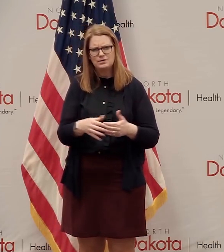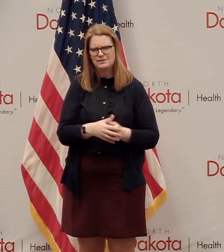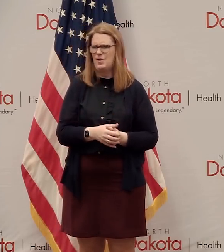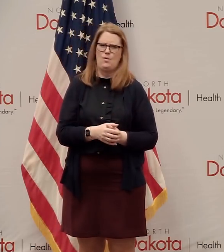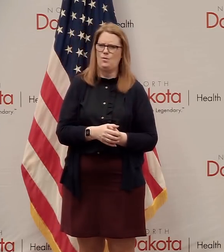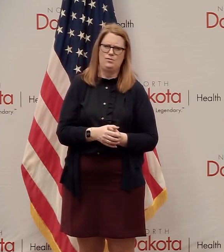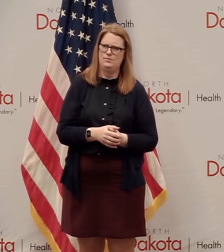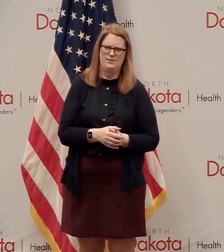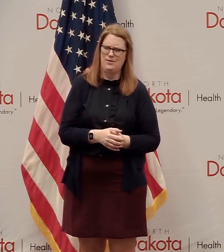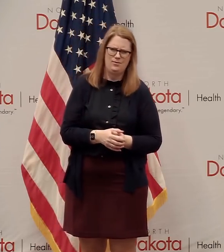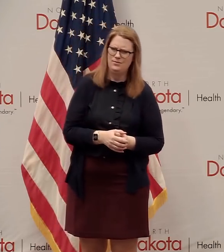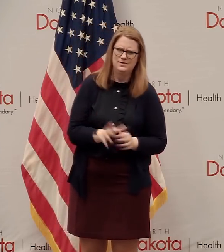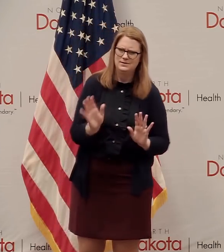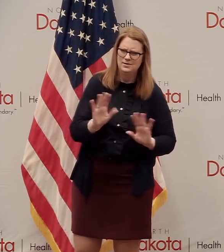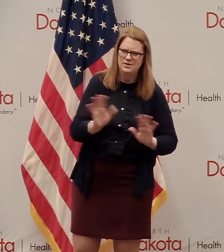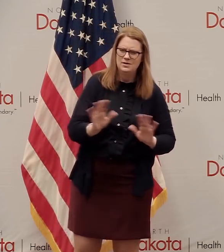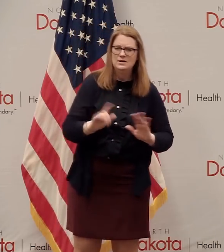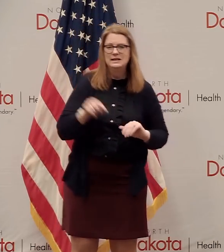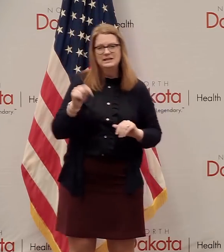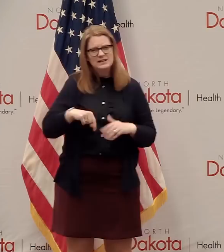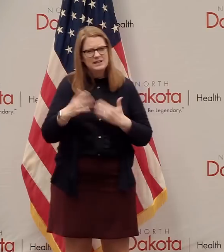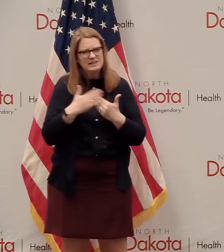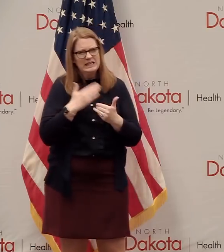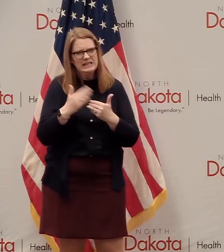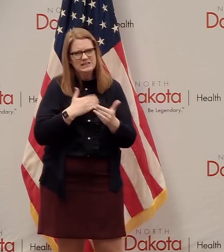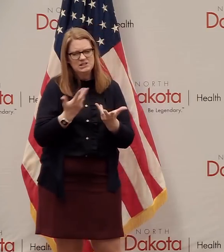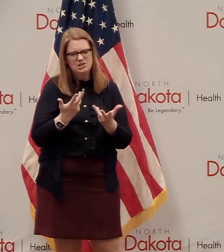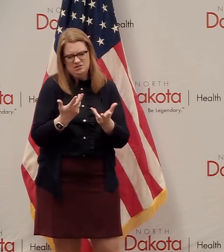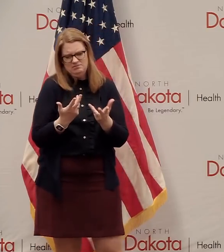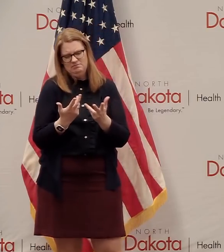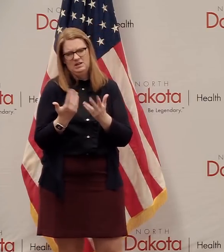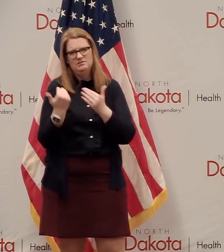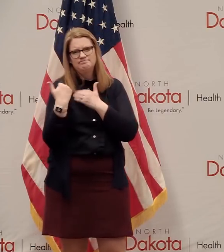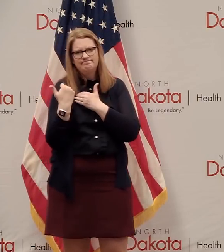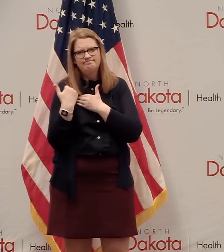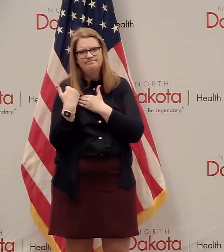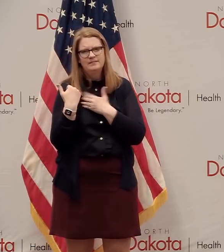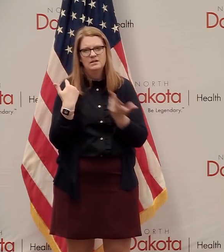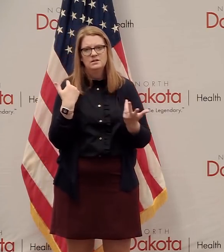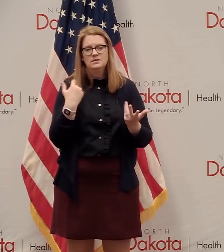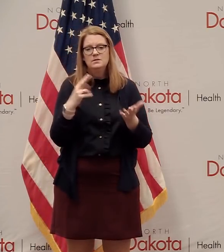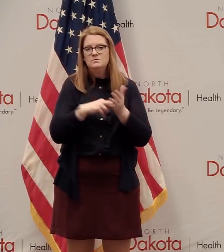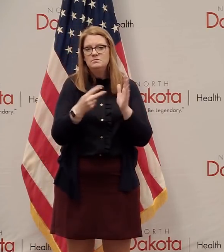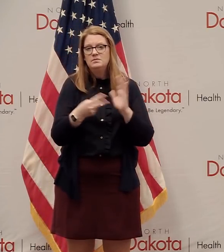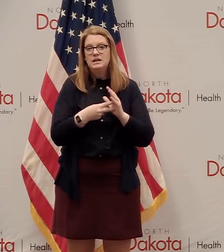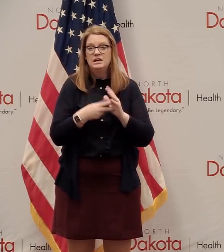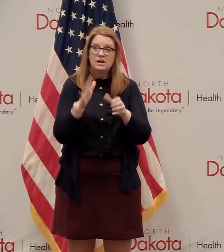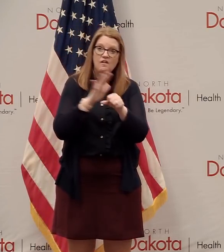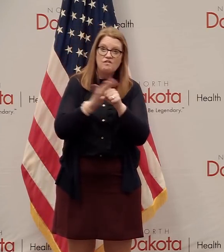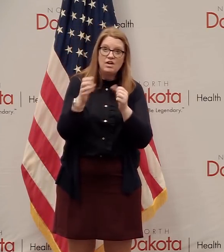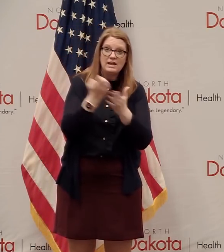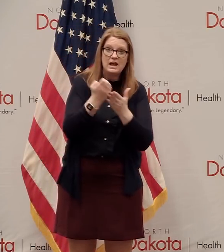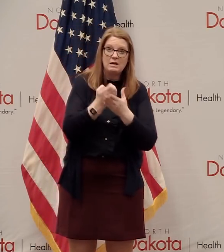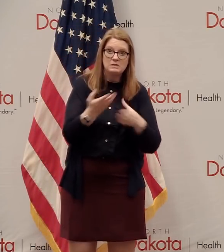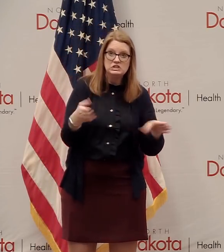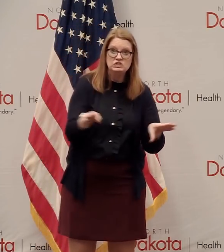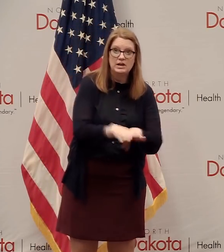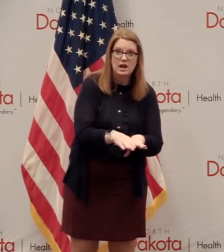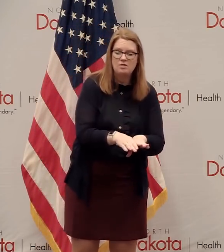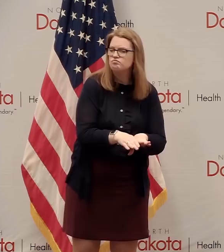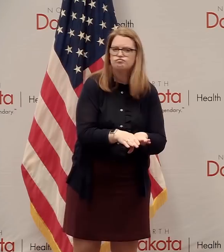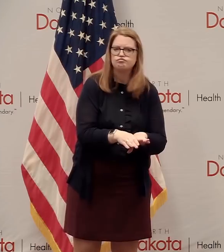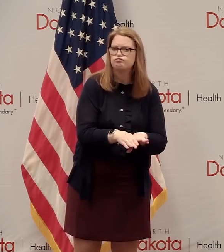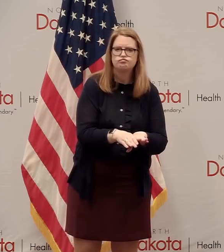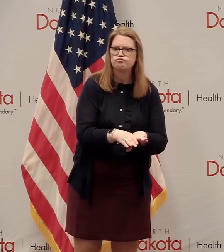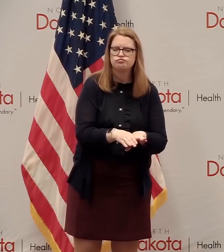as I said previously, we've got an easier task than almost any state because we did not shut down our entire economy,